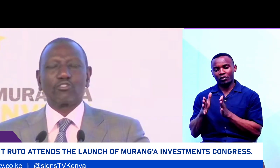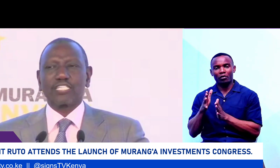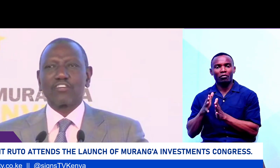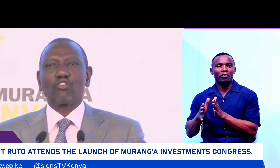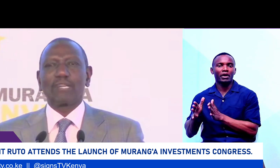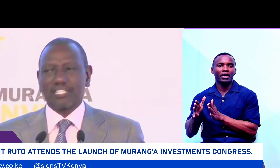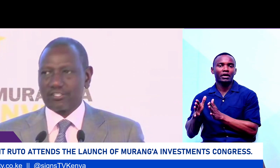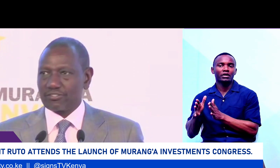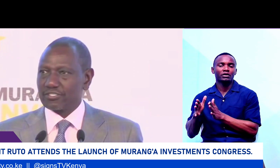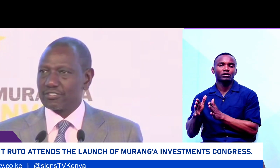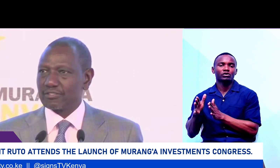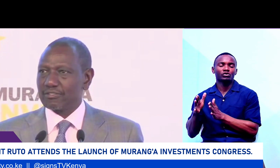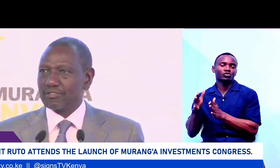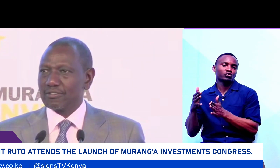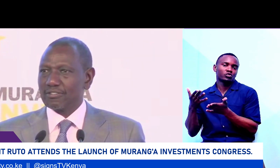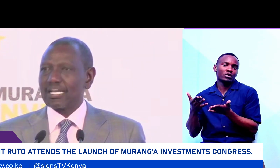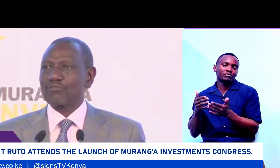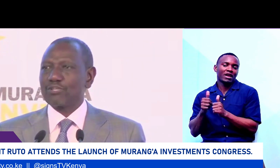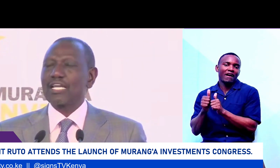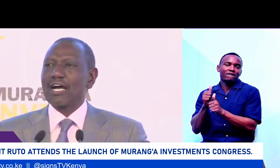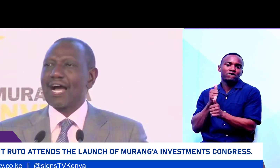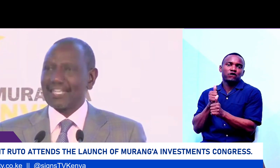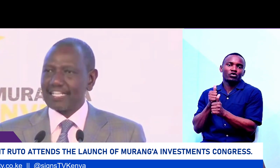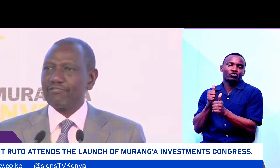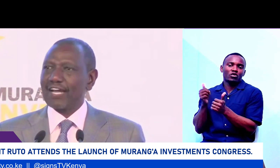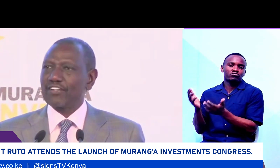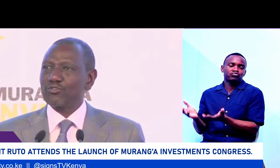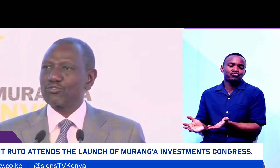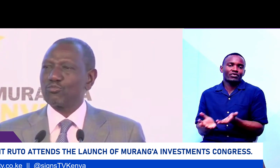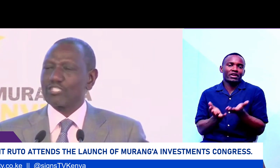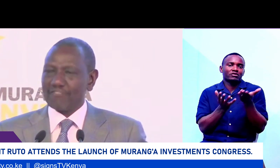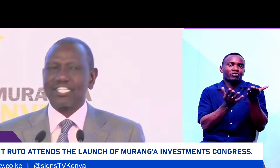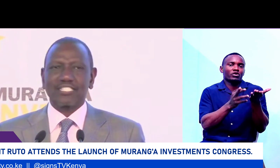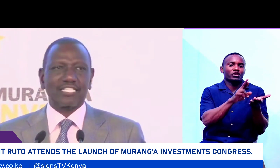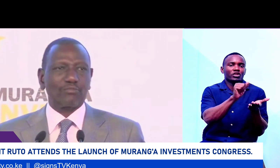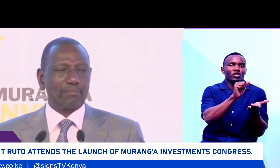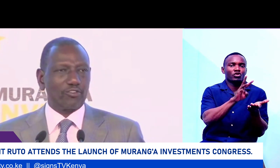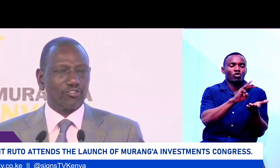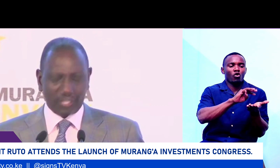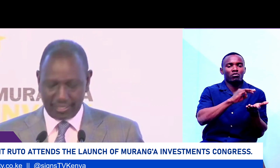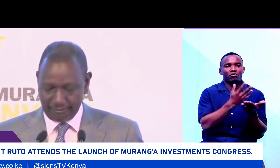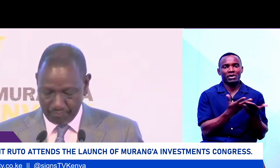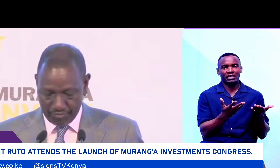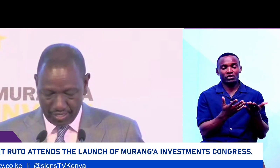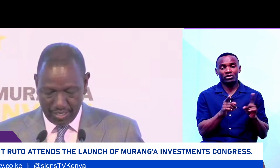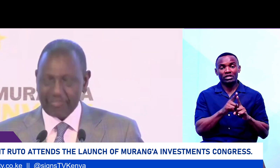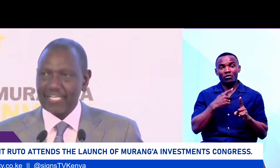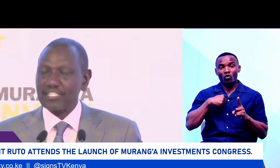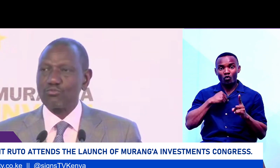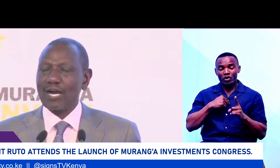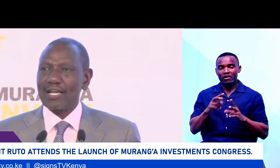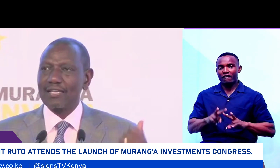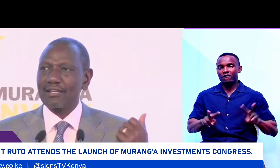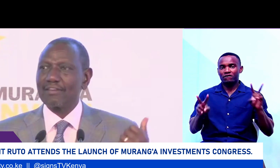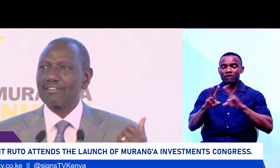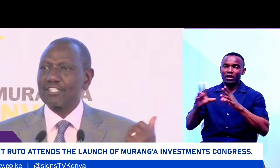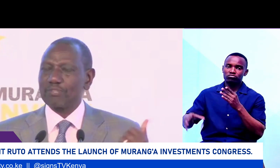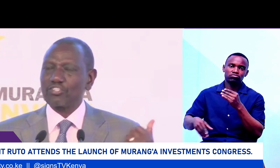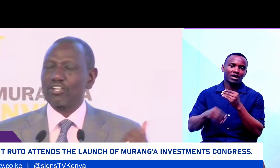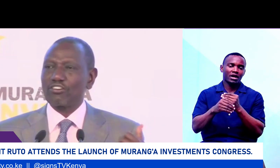exporting raw materials, that we are adding value to whatever it is that we are producing, and that is why the special